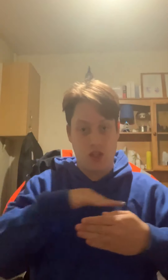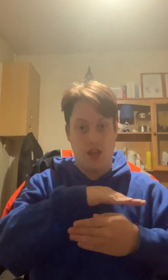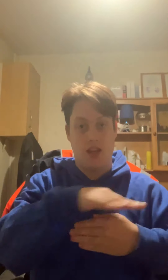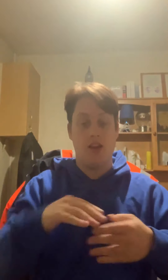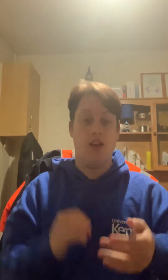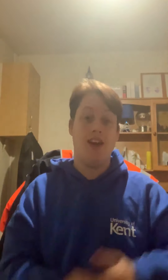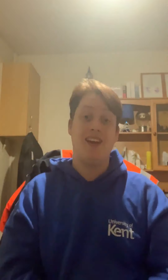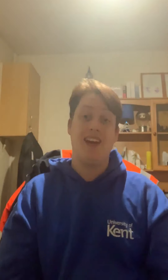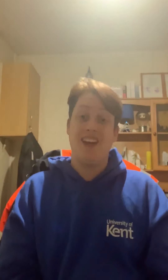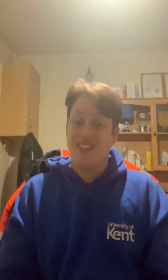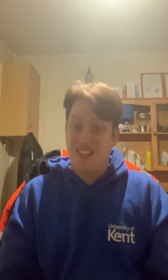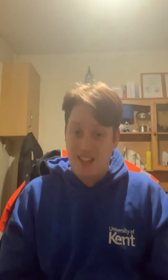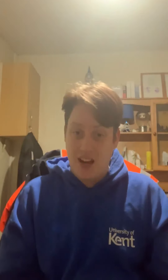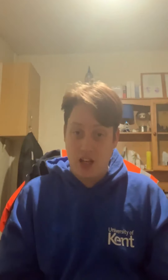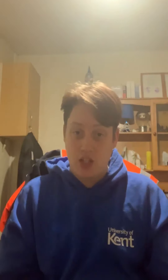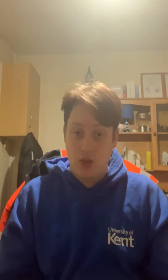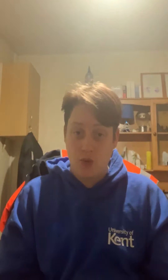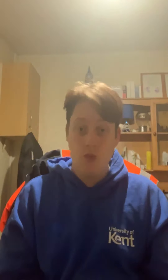County. National